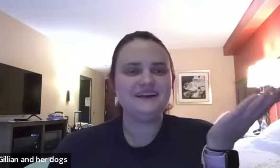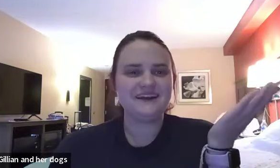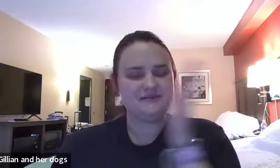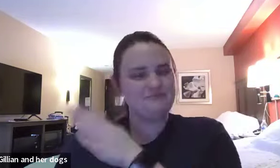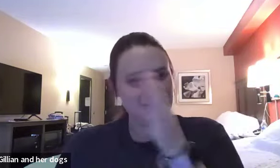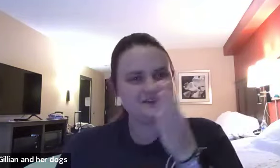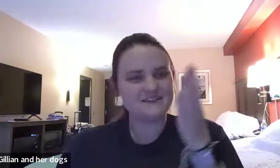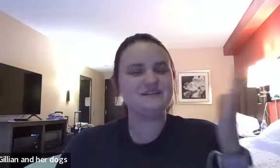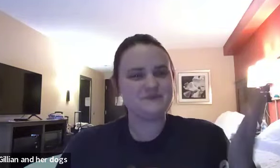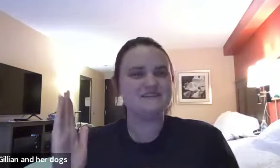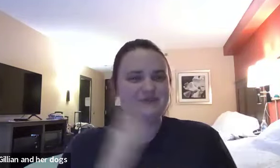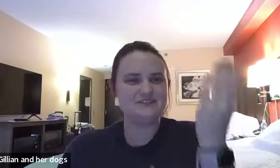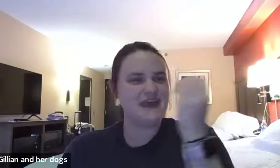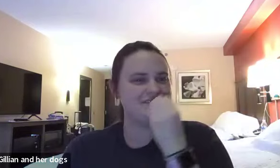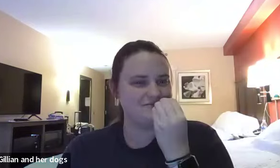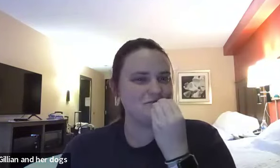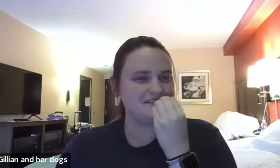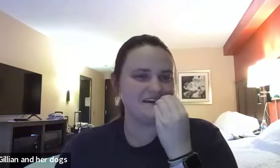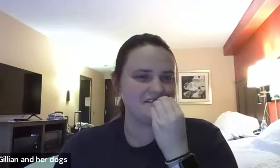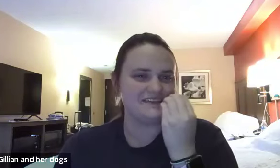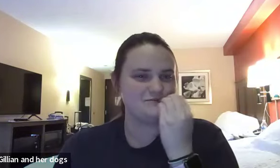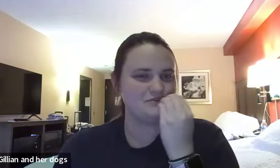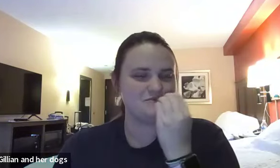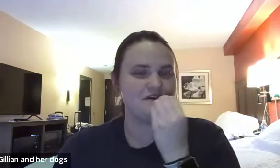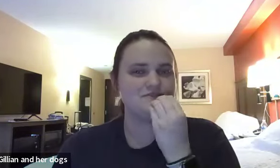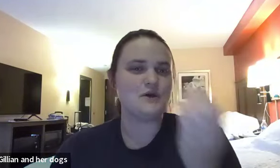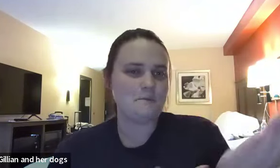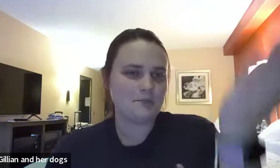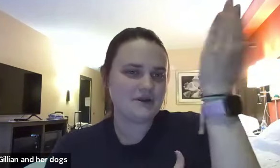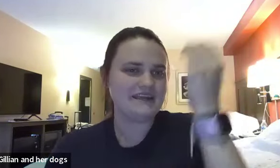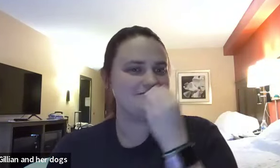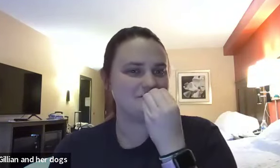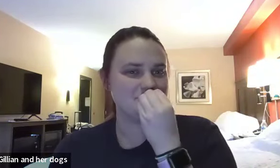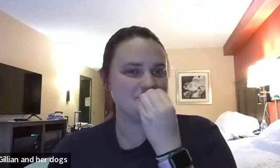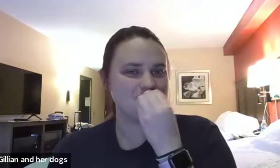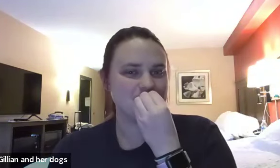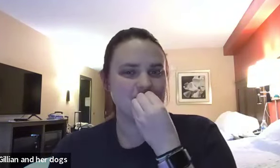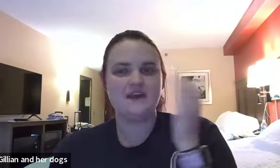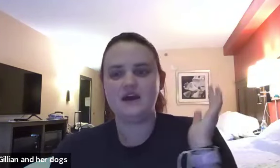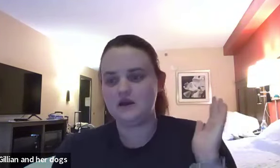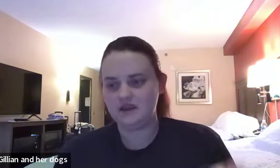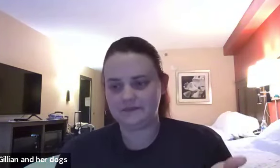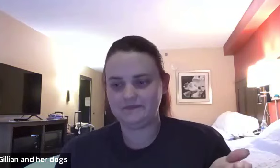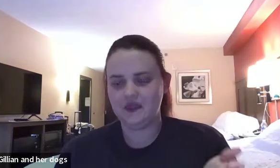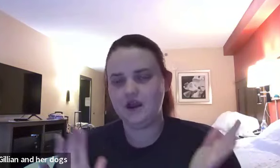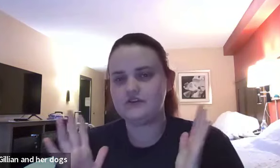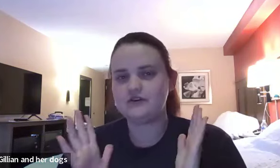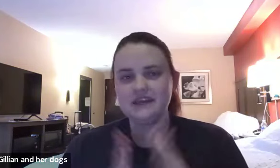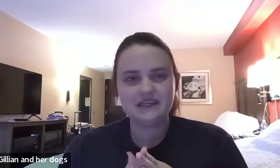like breakfast, but it's because we do add the food sign at the end. That's what throws me off. So morning food. Okay. Are there